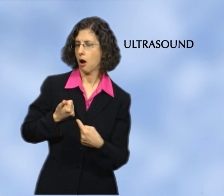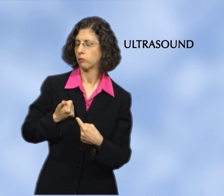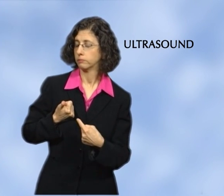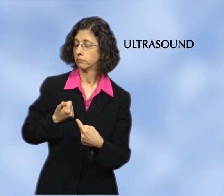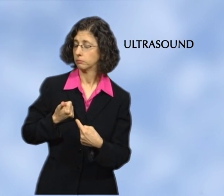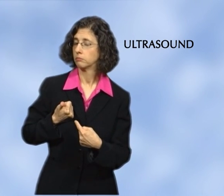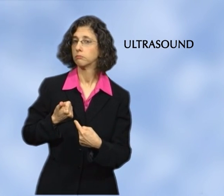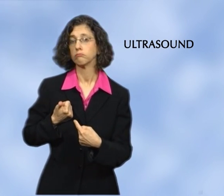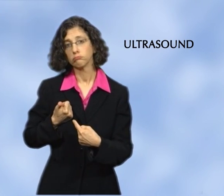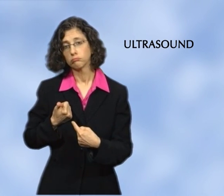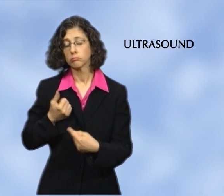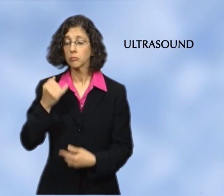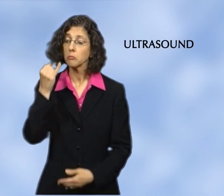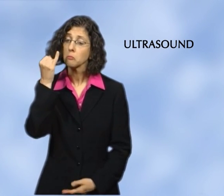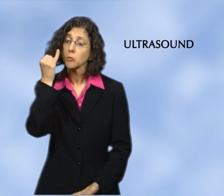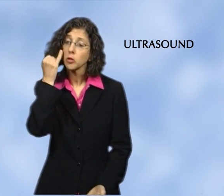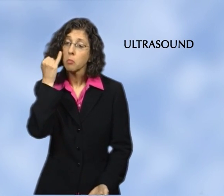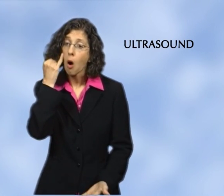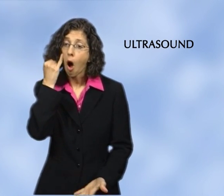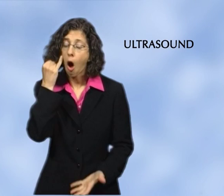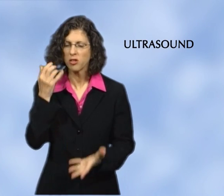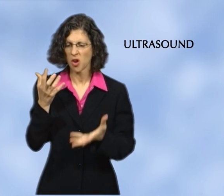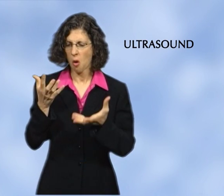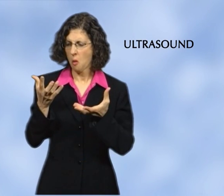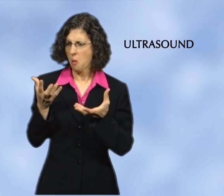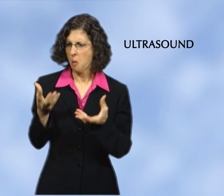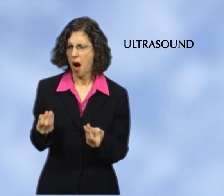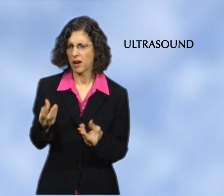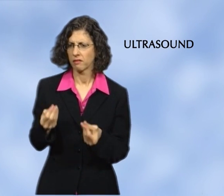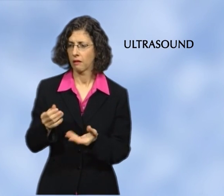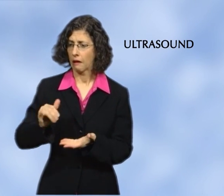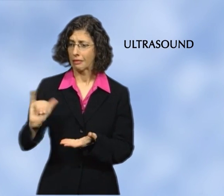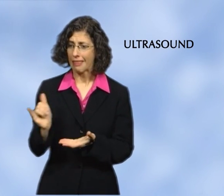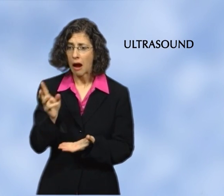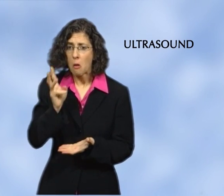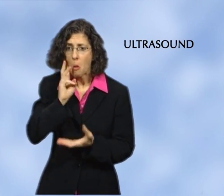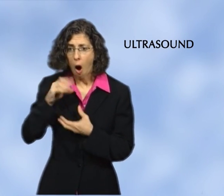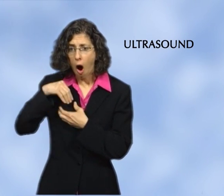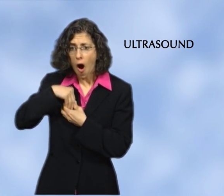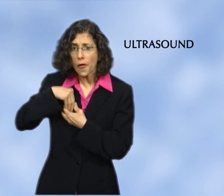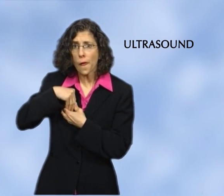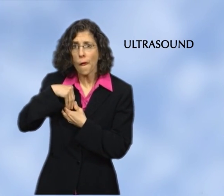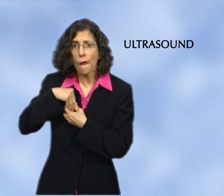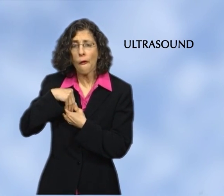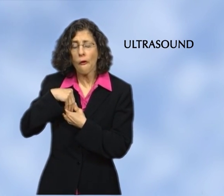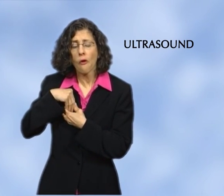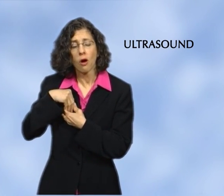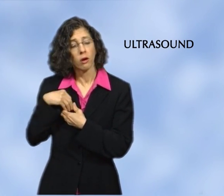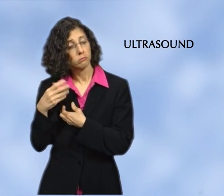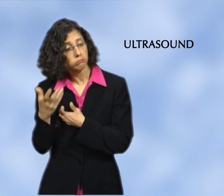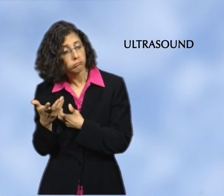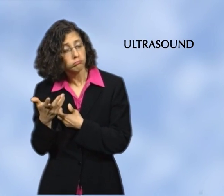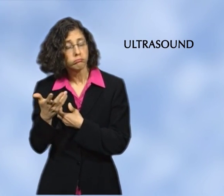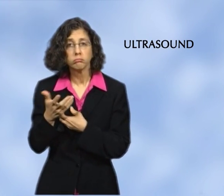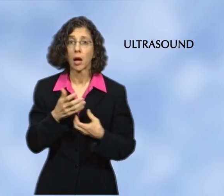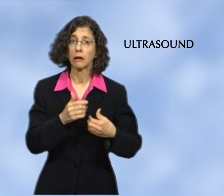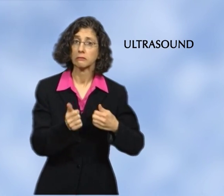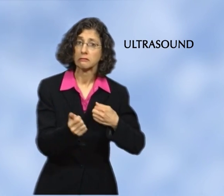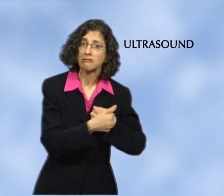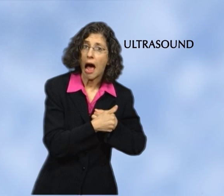the ultrasound, to see if it is a fluid-filled sac or cyst,